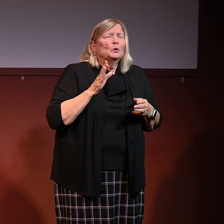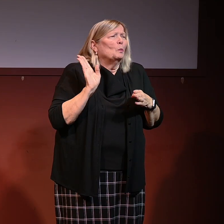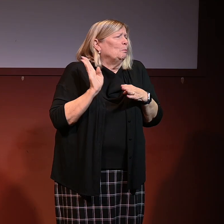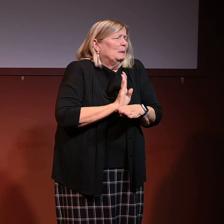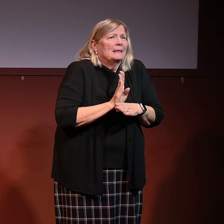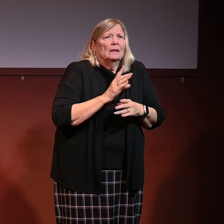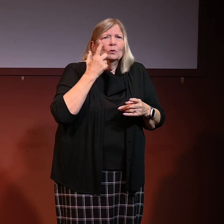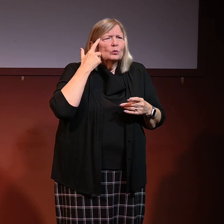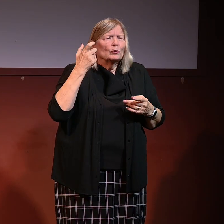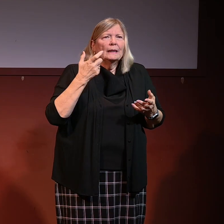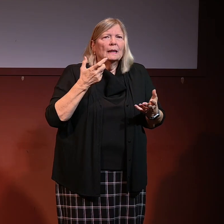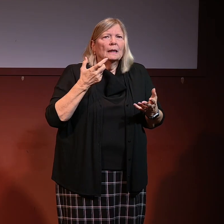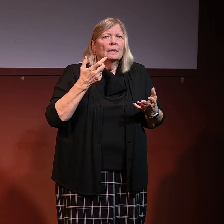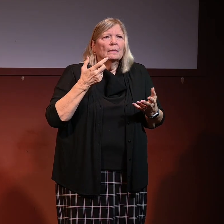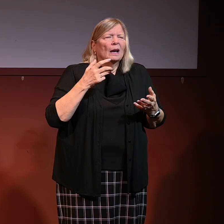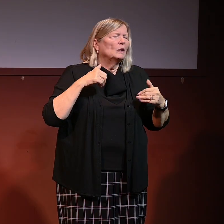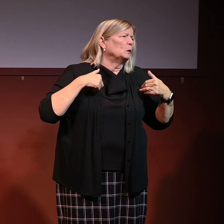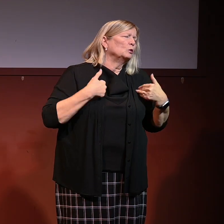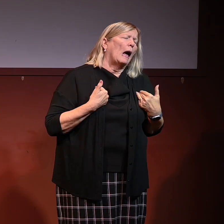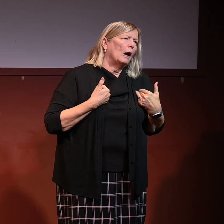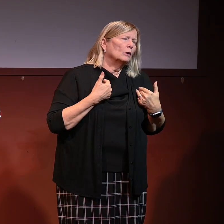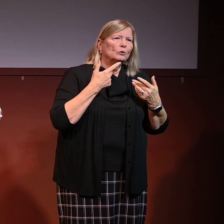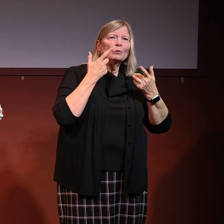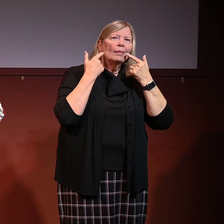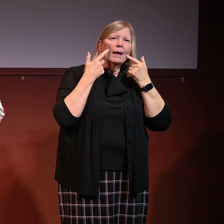dream and too tired to laugh.